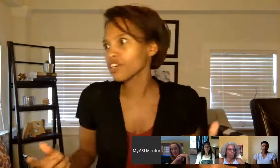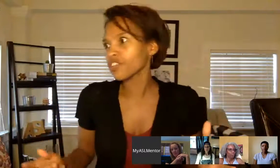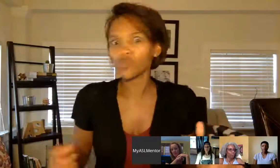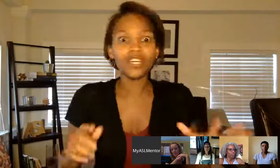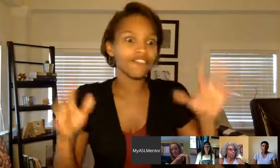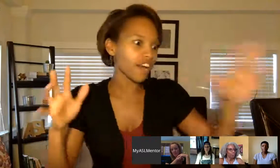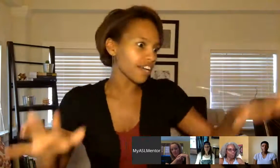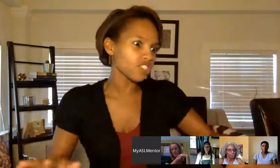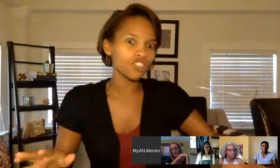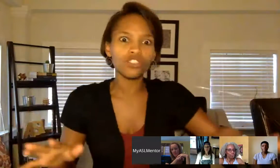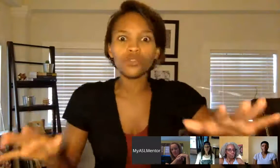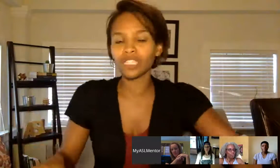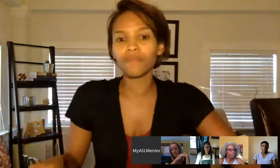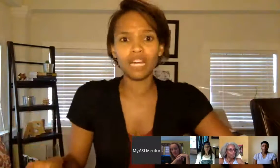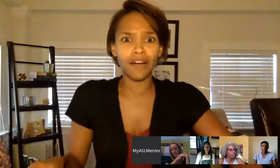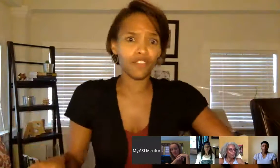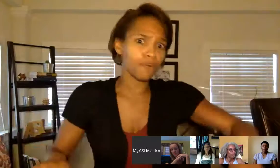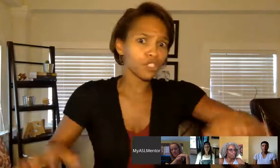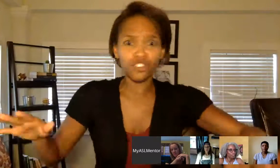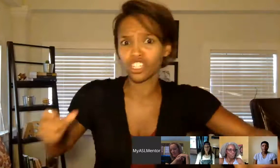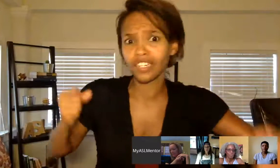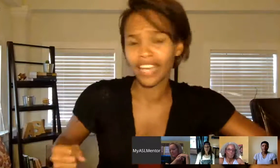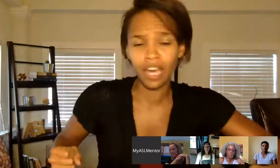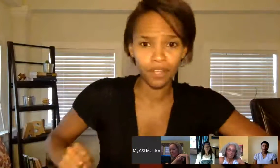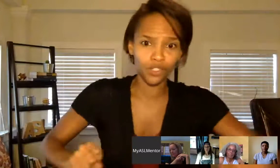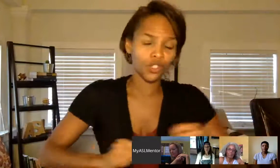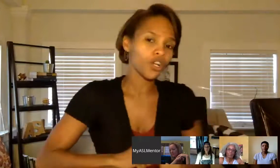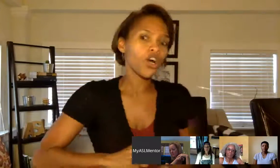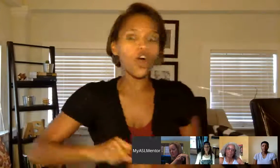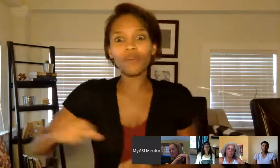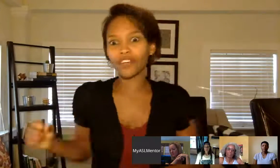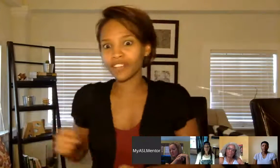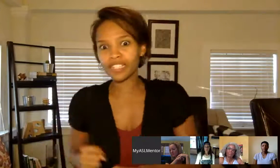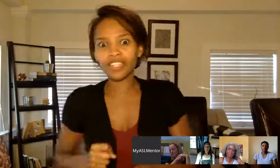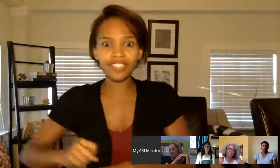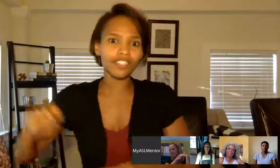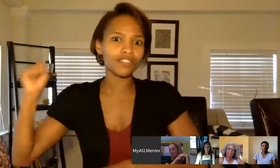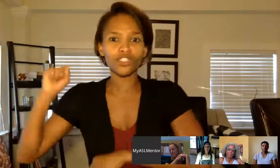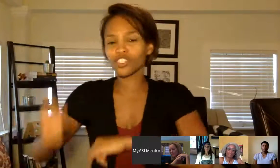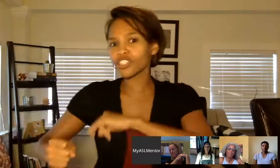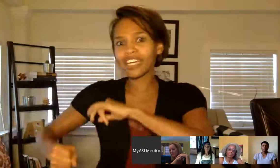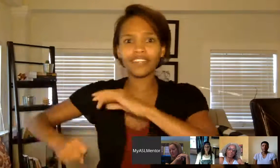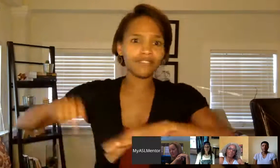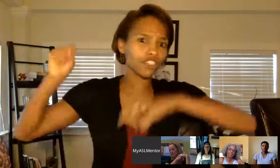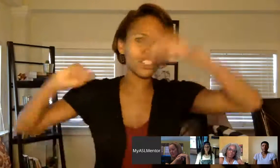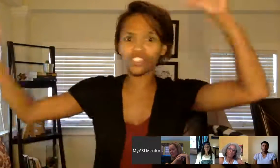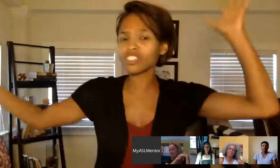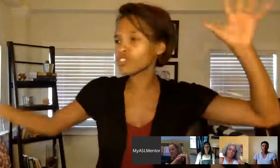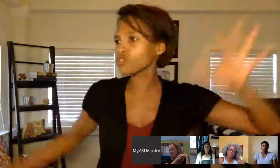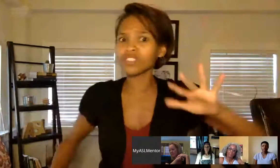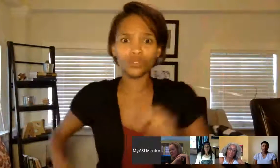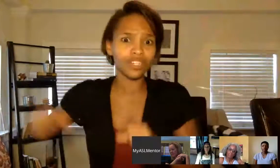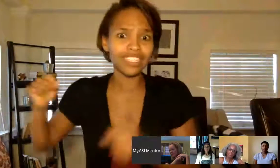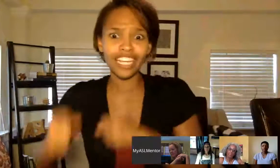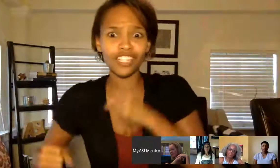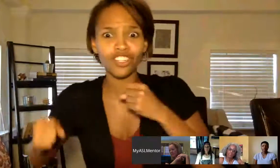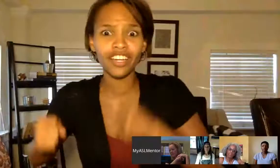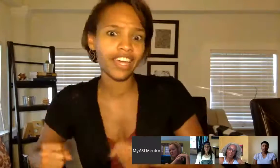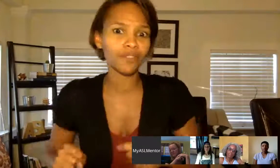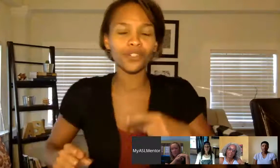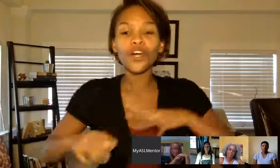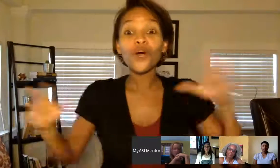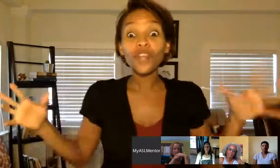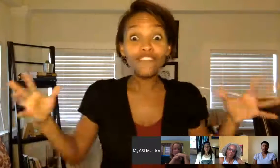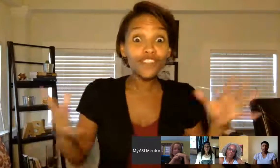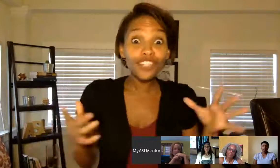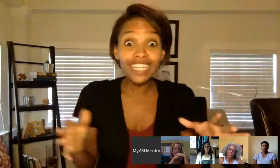oh my goodness, we have got to do something about the pollution on campus, or oh my goodness, let's create a Christian students organization on